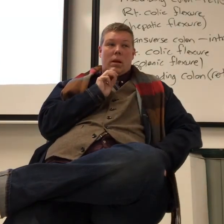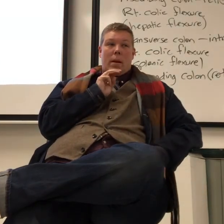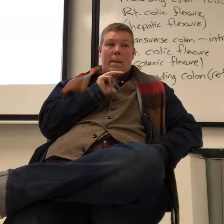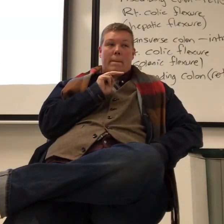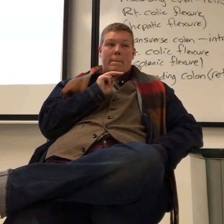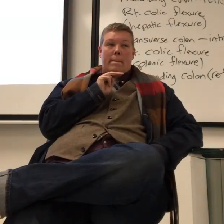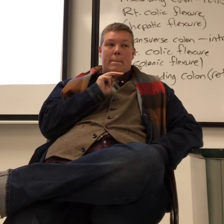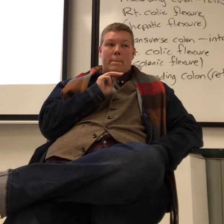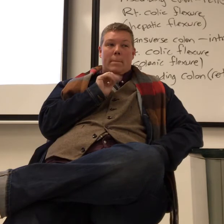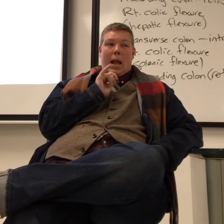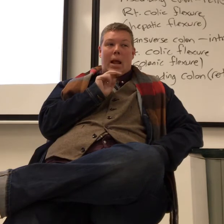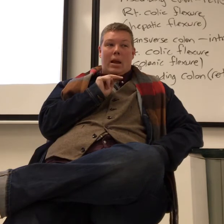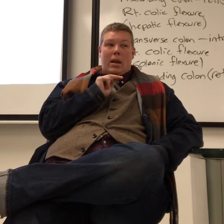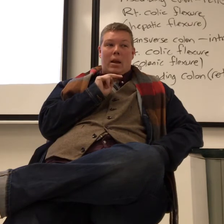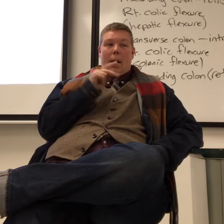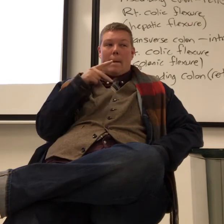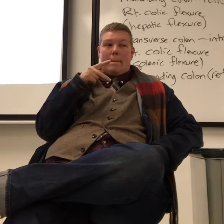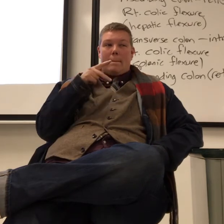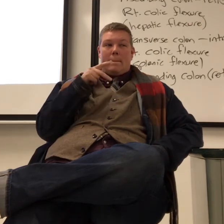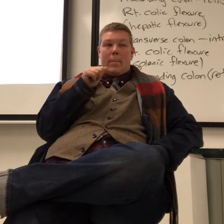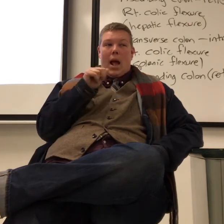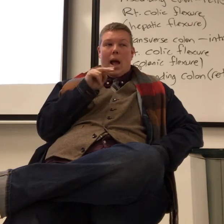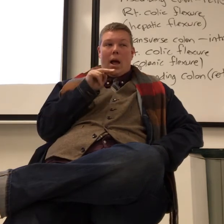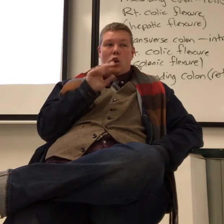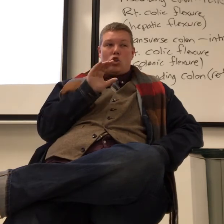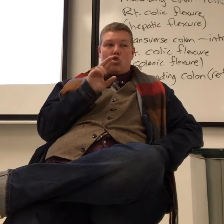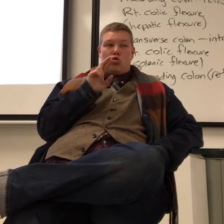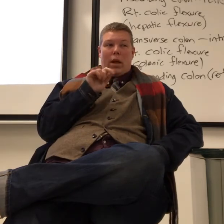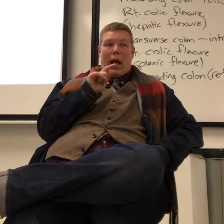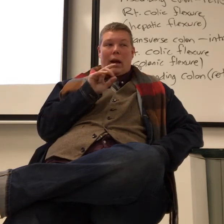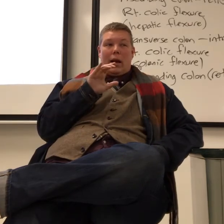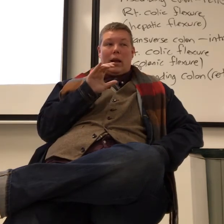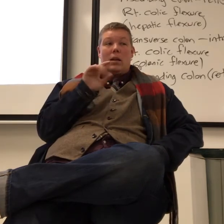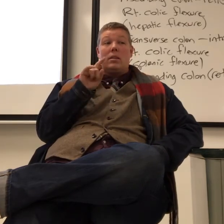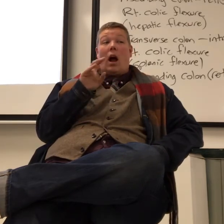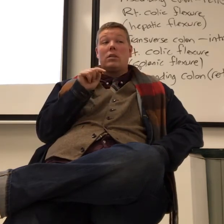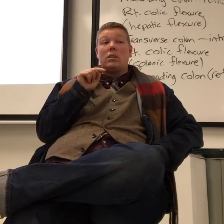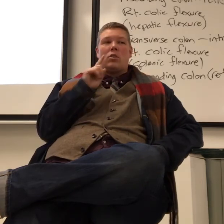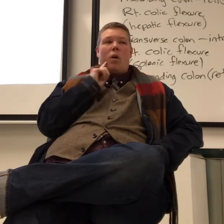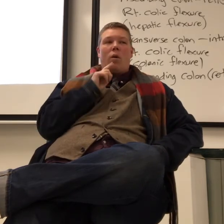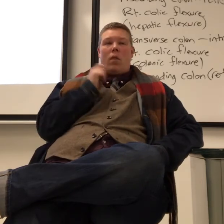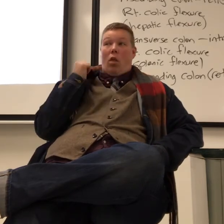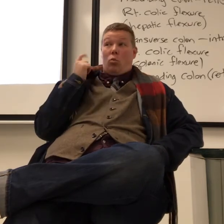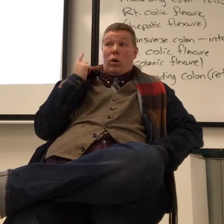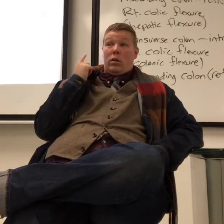Main pancreatic duct. Okay. Therefore, what's 495?